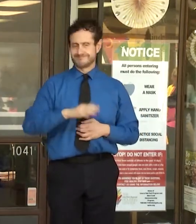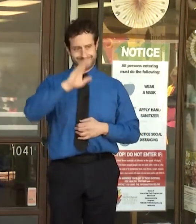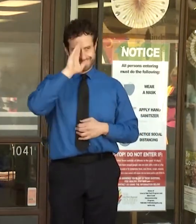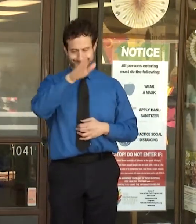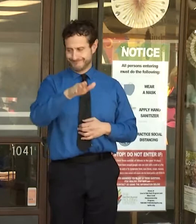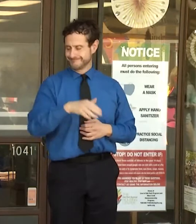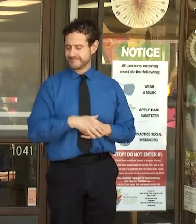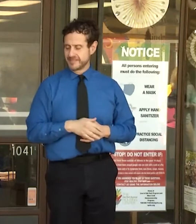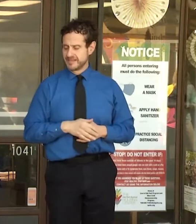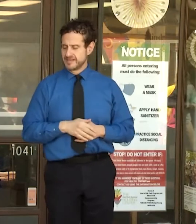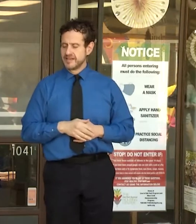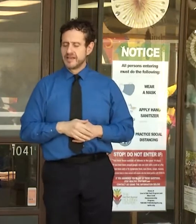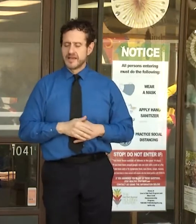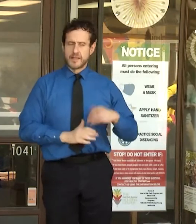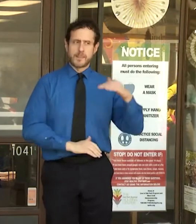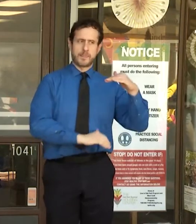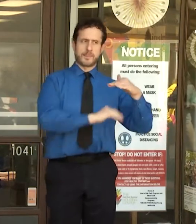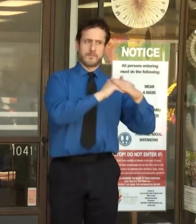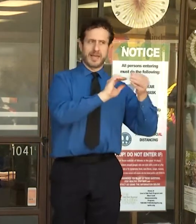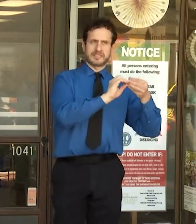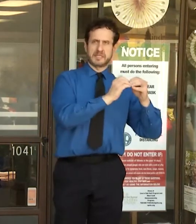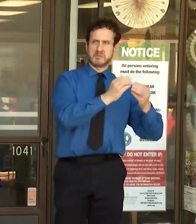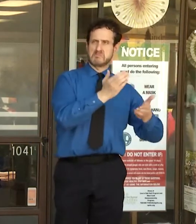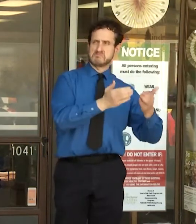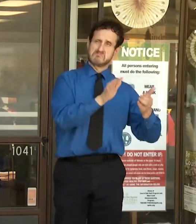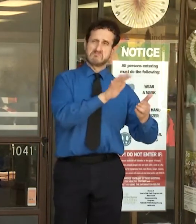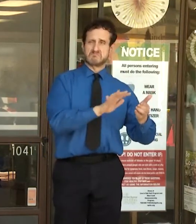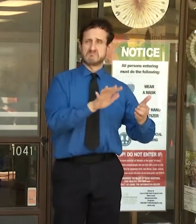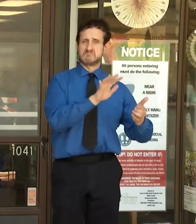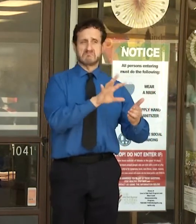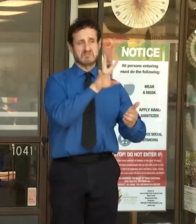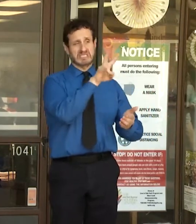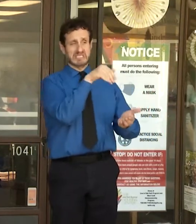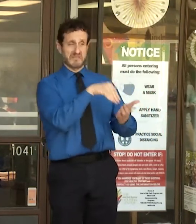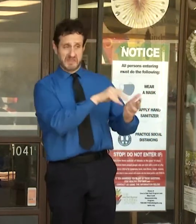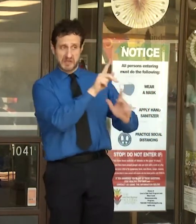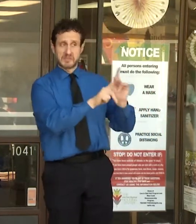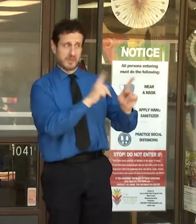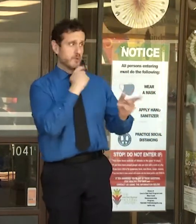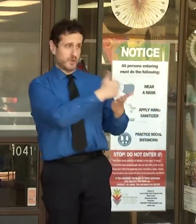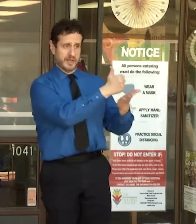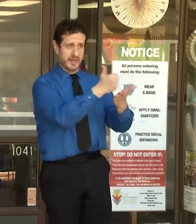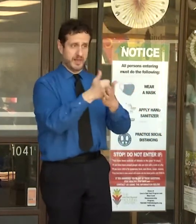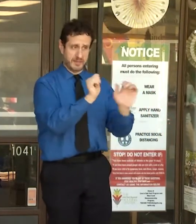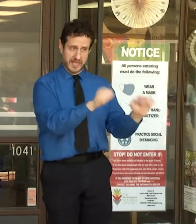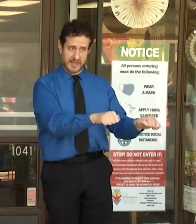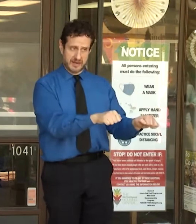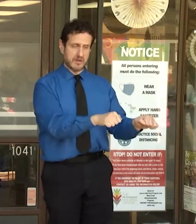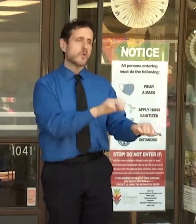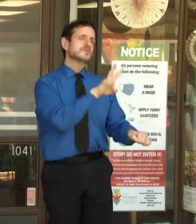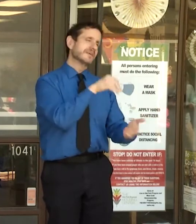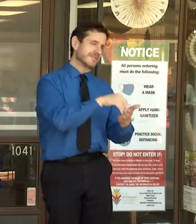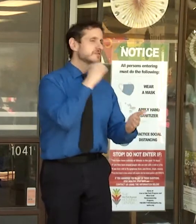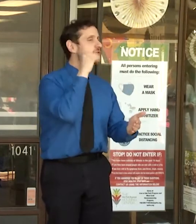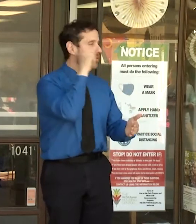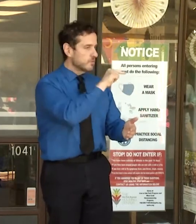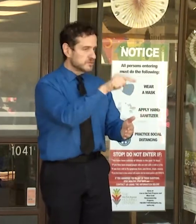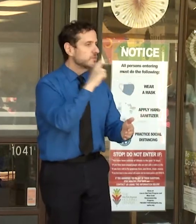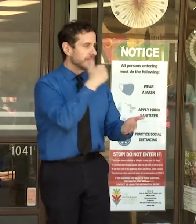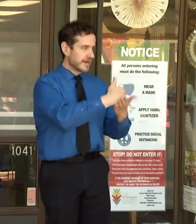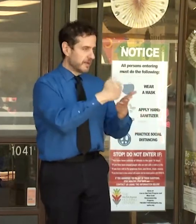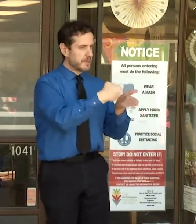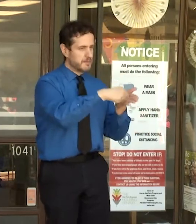The maximum number would probably be in the neighborhood of 7,000 households that we could help, depending on